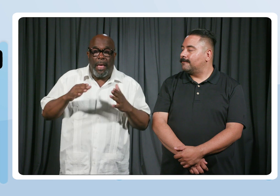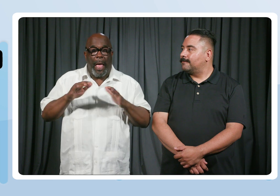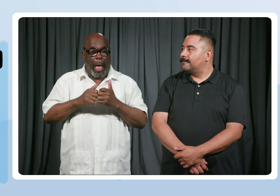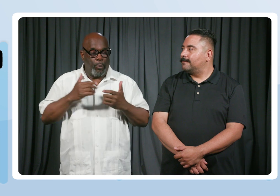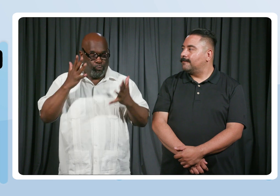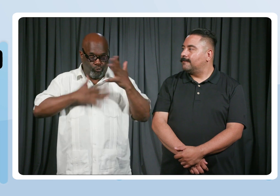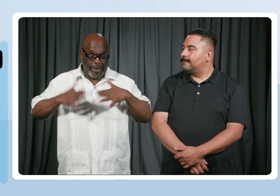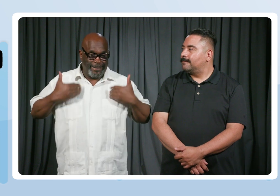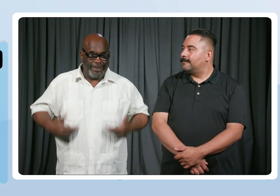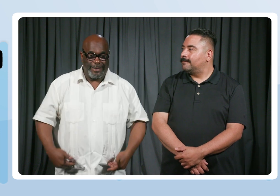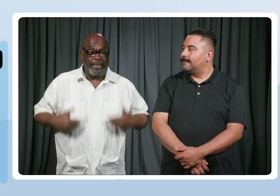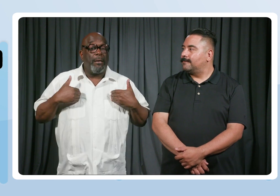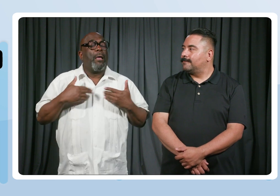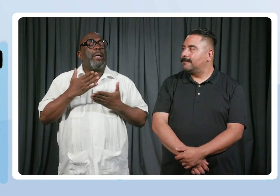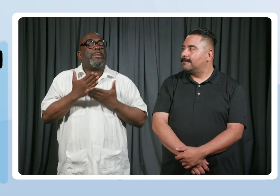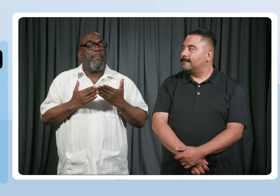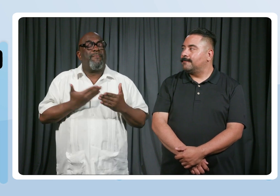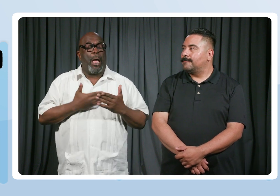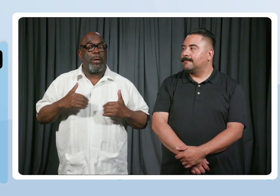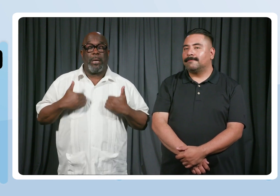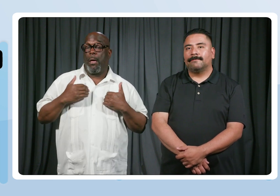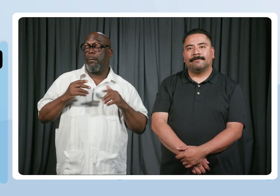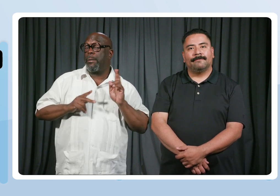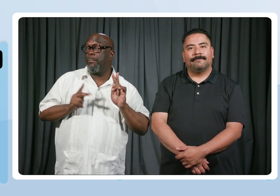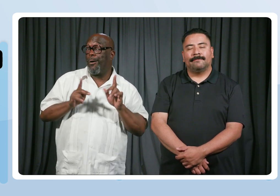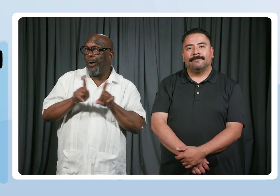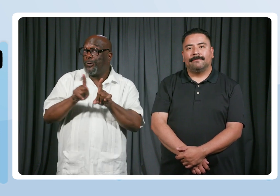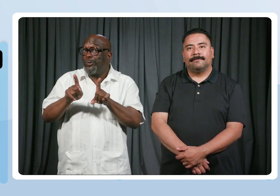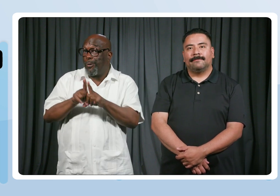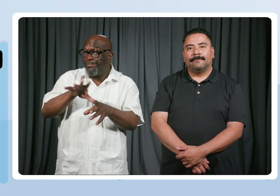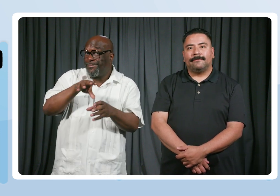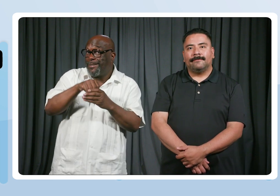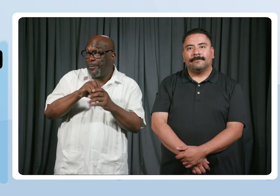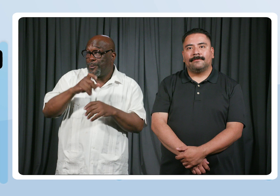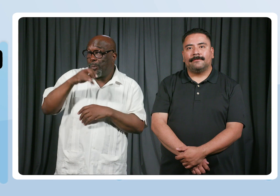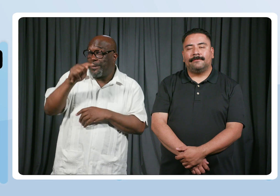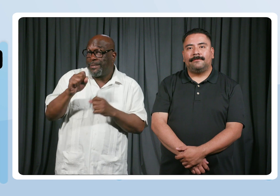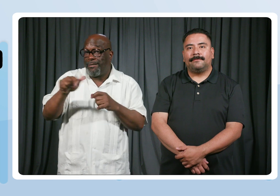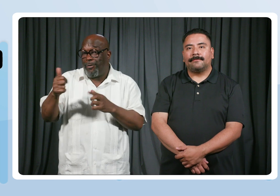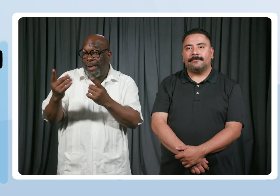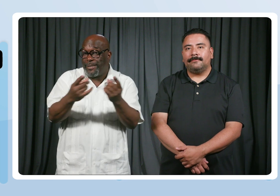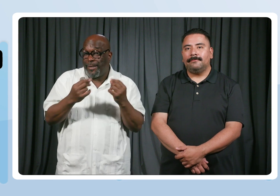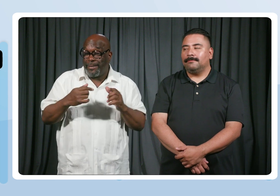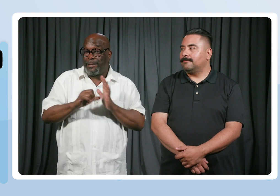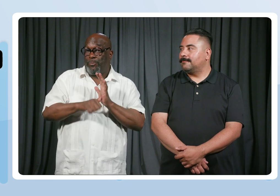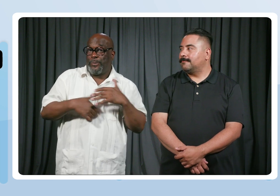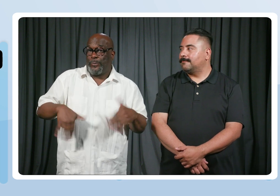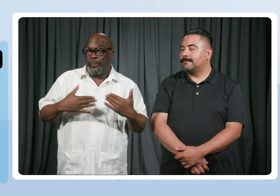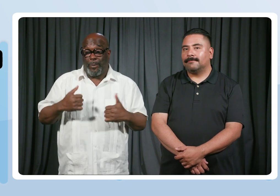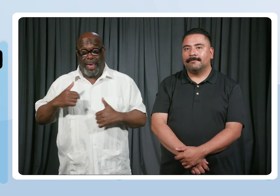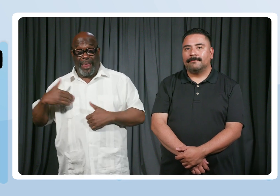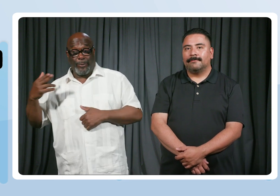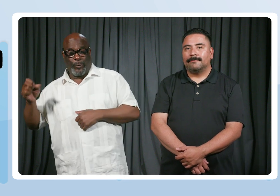dress. And some of the young people juggled other sports and activities too. So it's pretty impressive. I only had a summer job when I was in high school. I didn't have a job